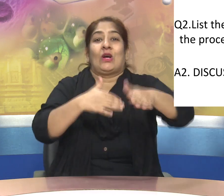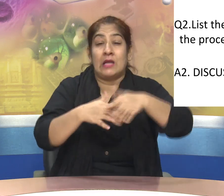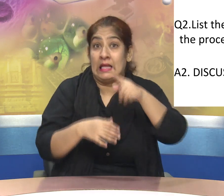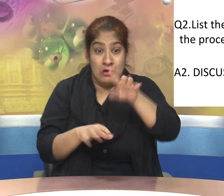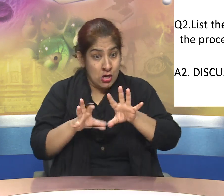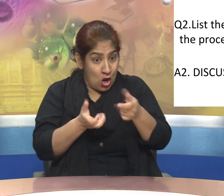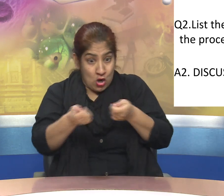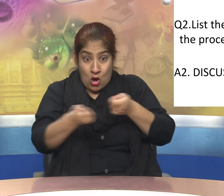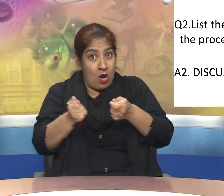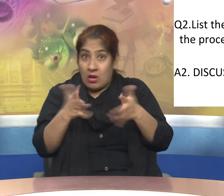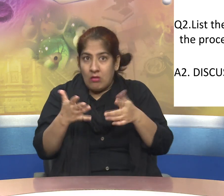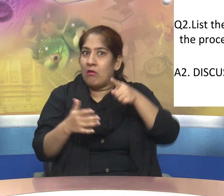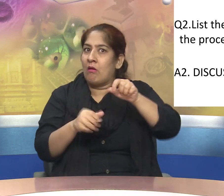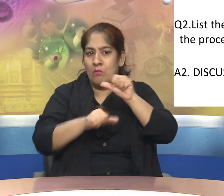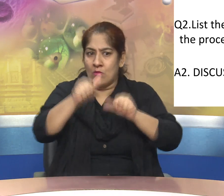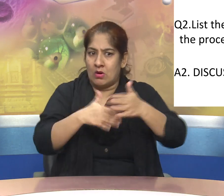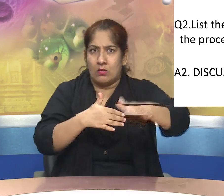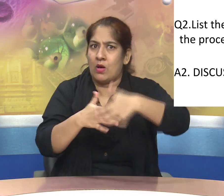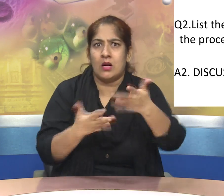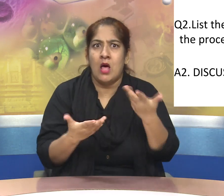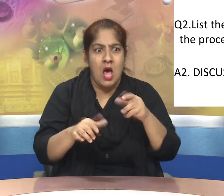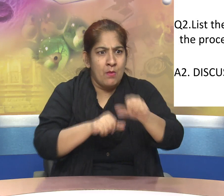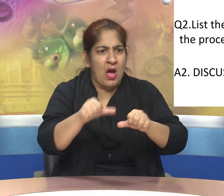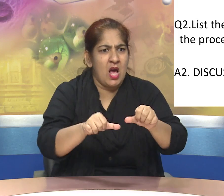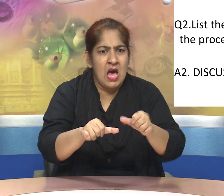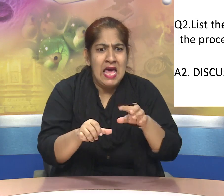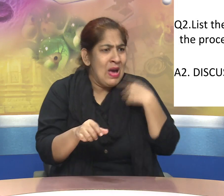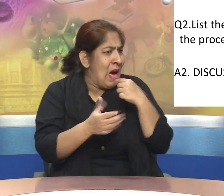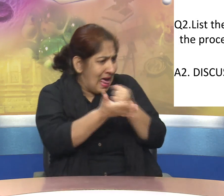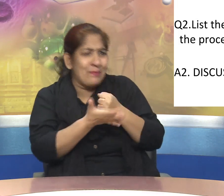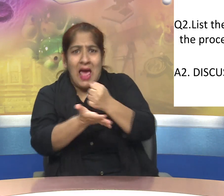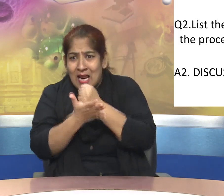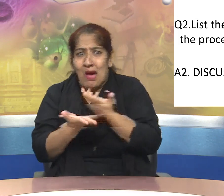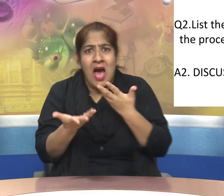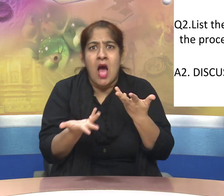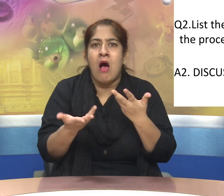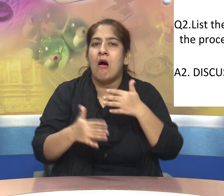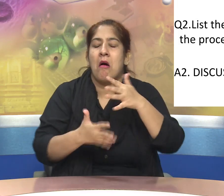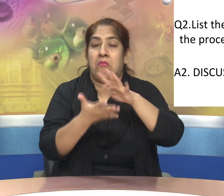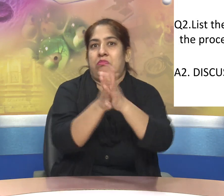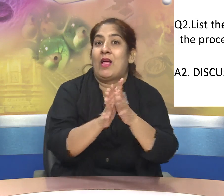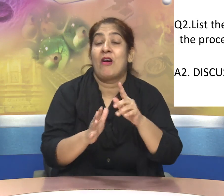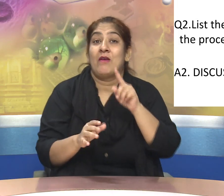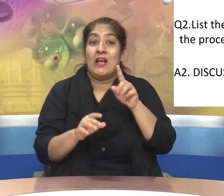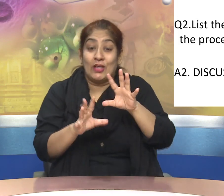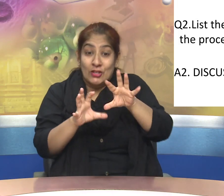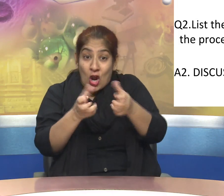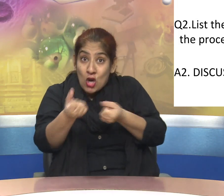Like we have already discussed, the controlling also has a process. So we need to follow the